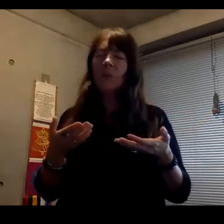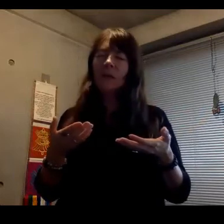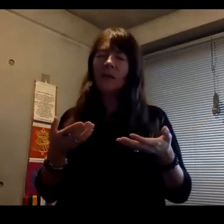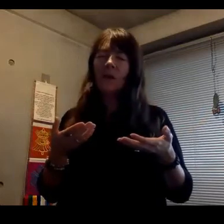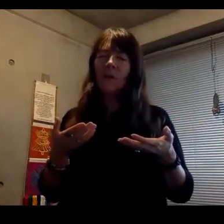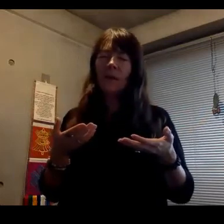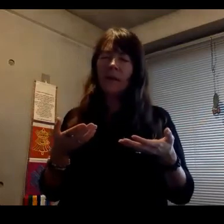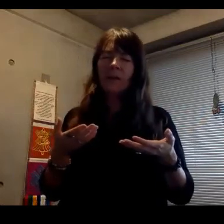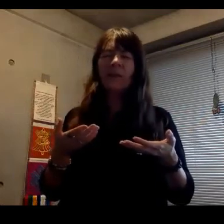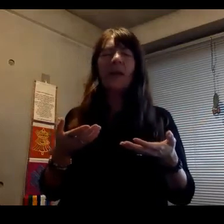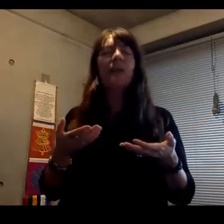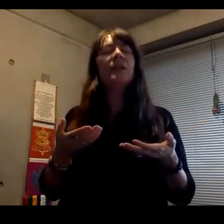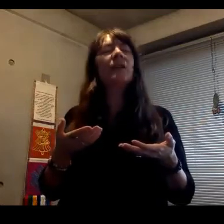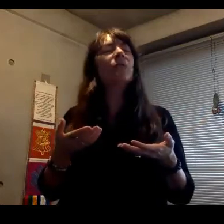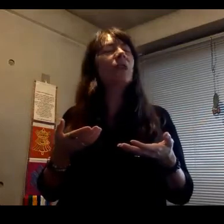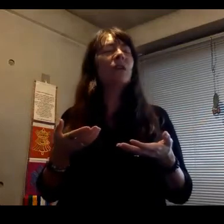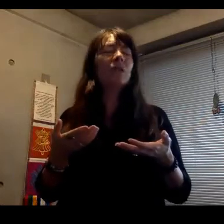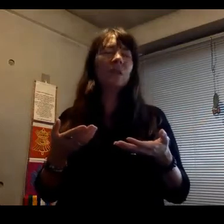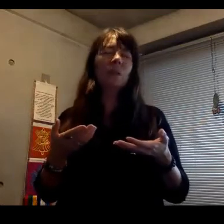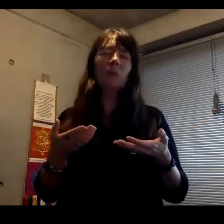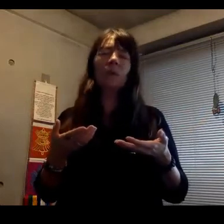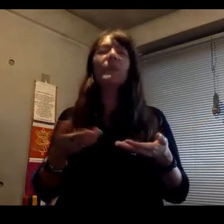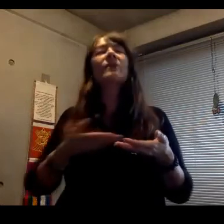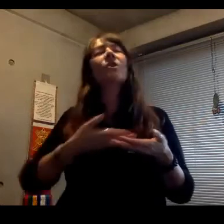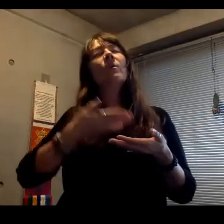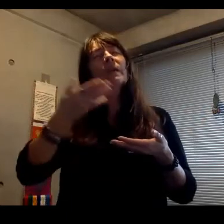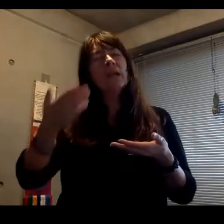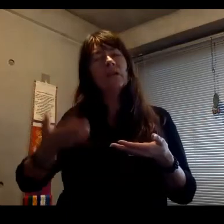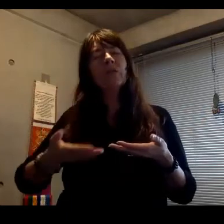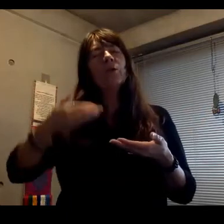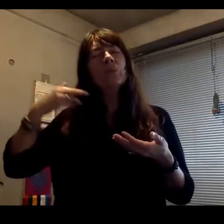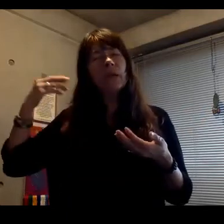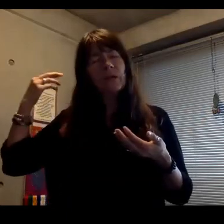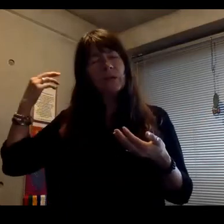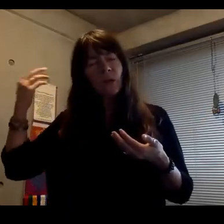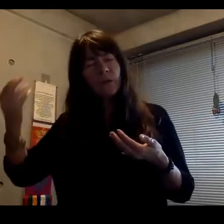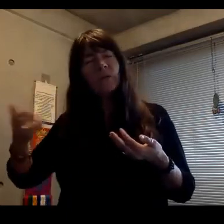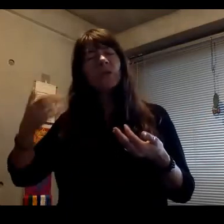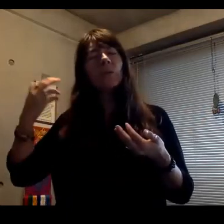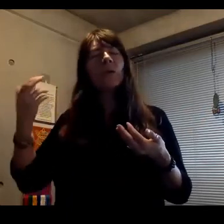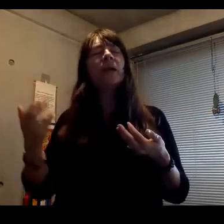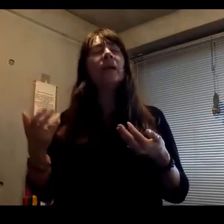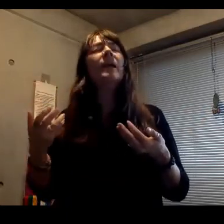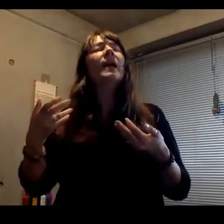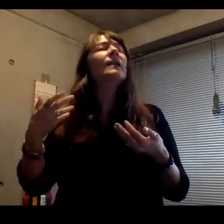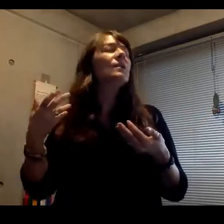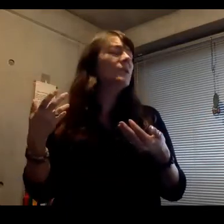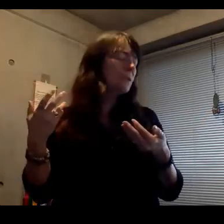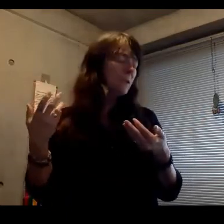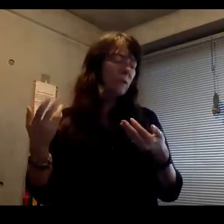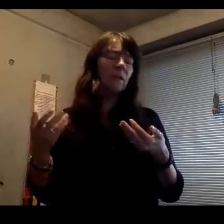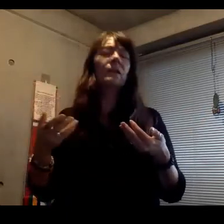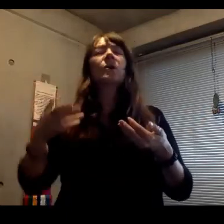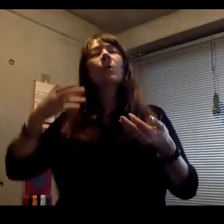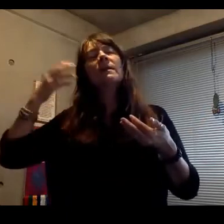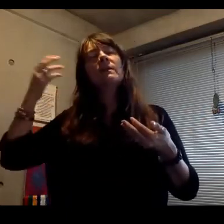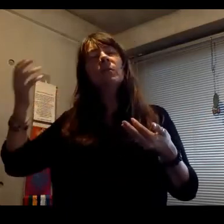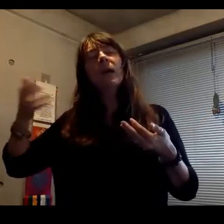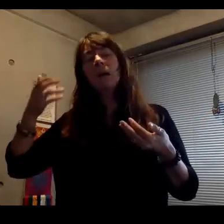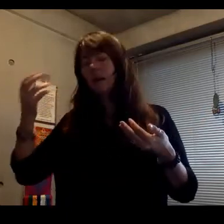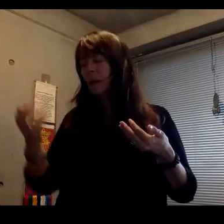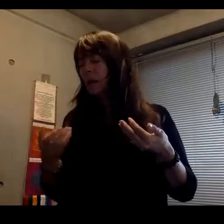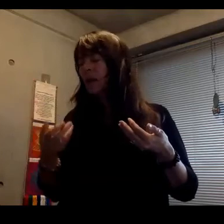It's quite complicated and yet very simple. It's complicated for you because you have used your brain, and it is